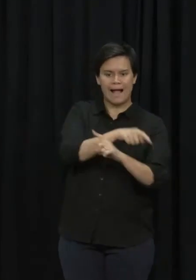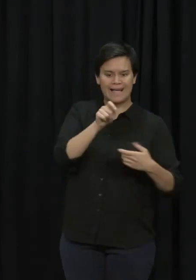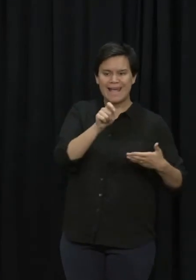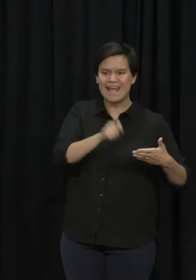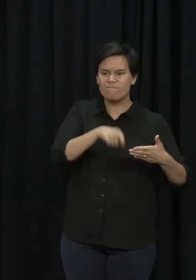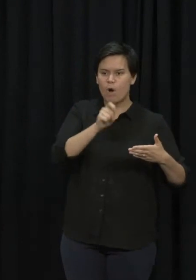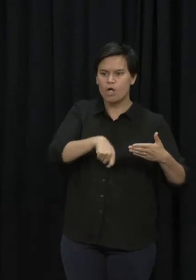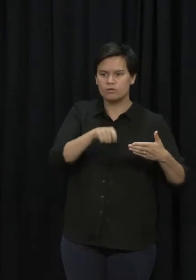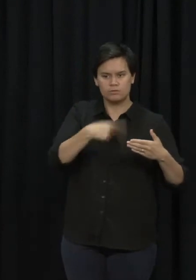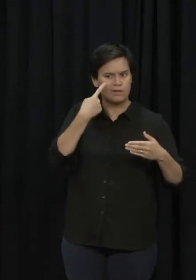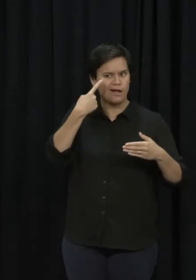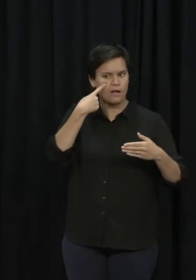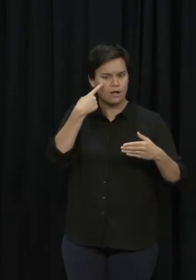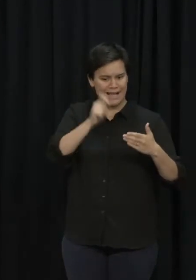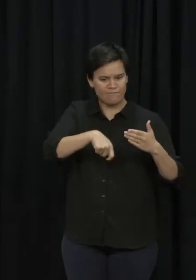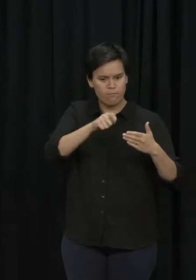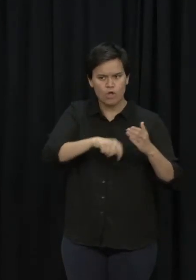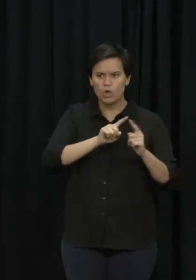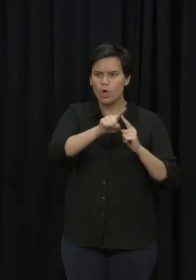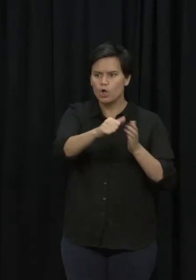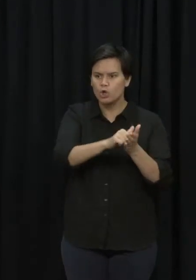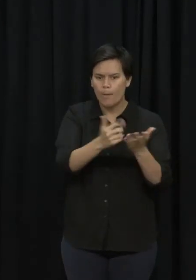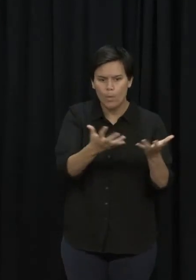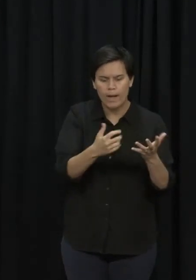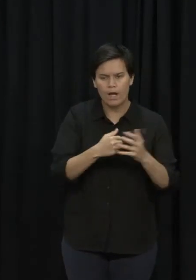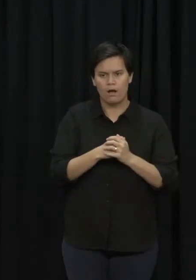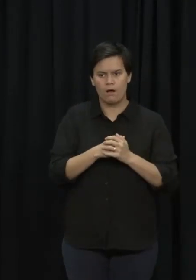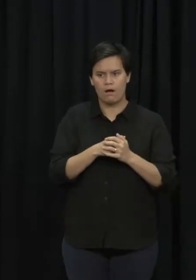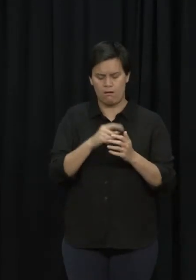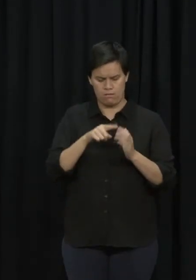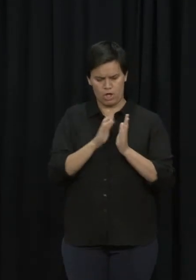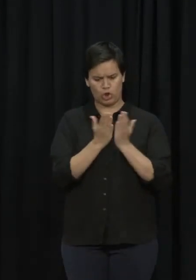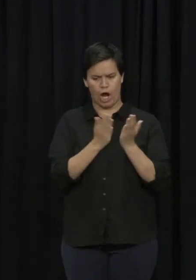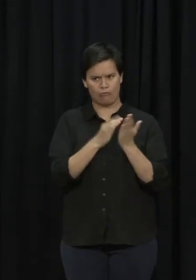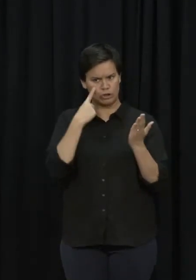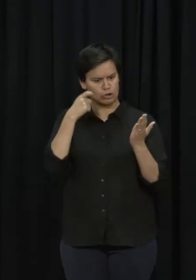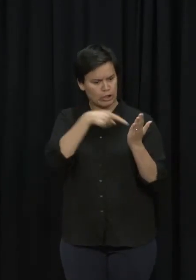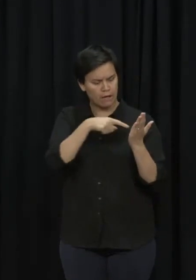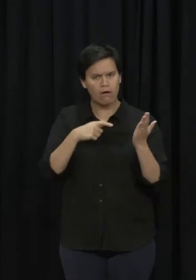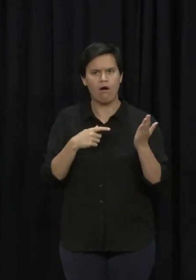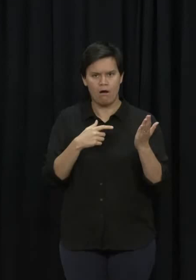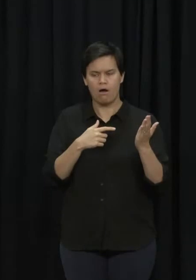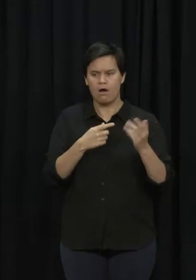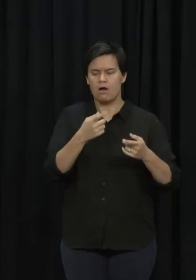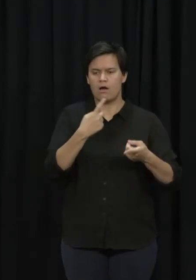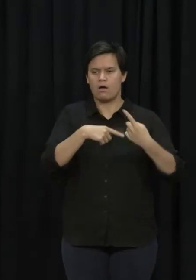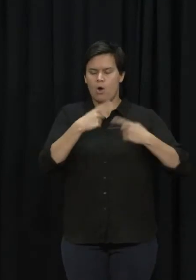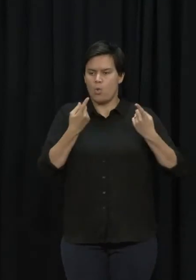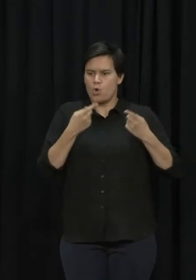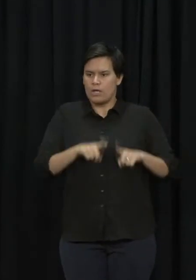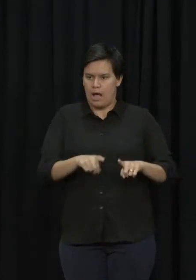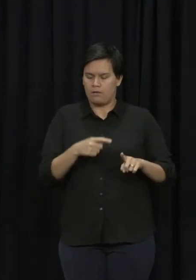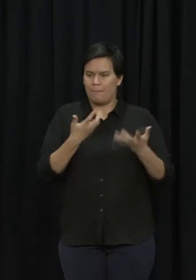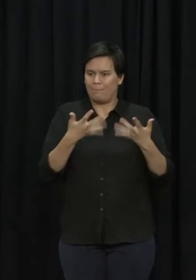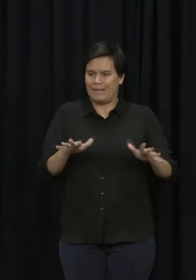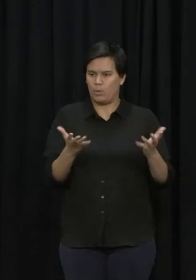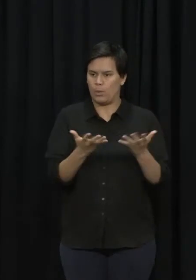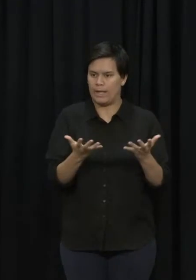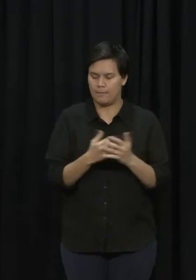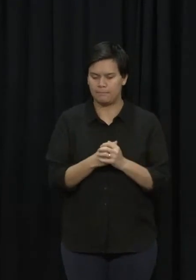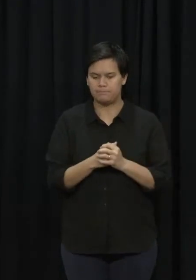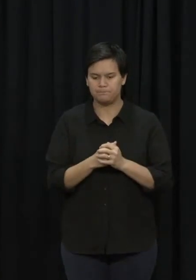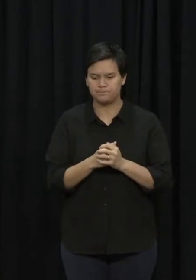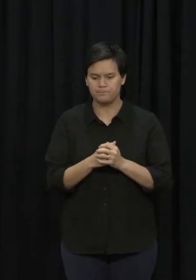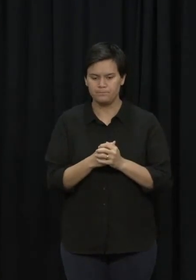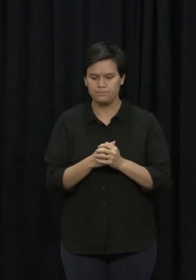to identify their movements. With that first household, remember it was a classmate and then family members, and it was one of the family members who then